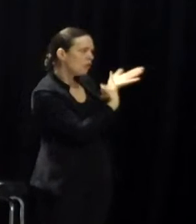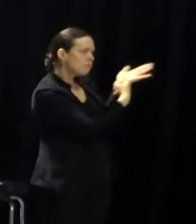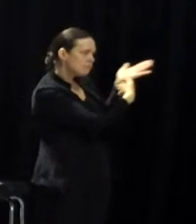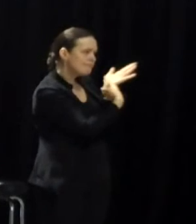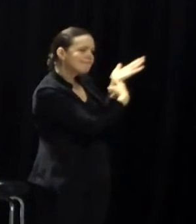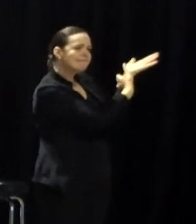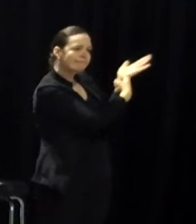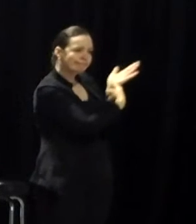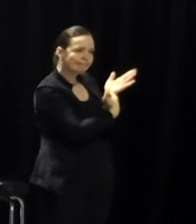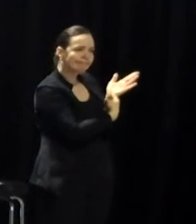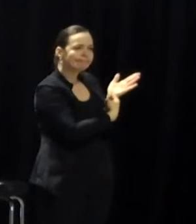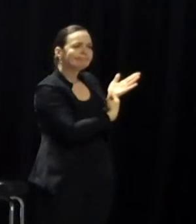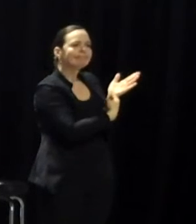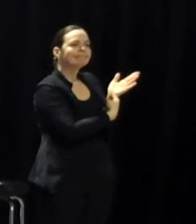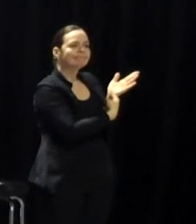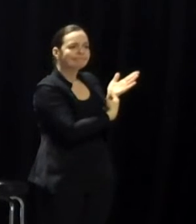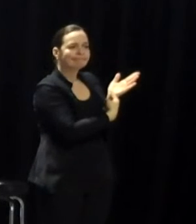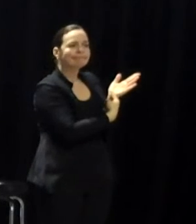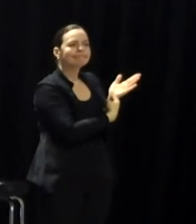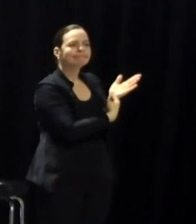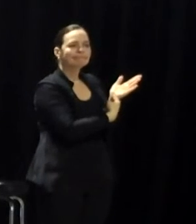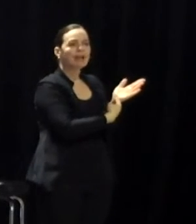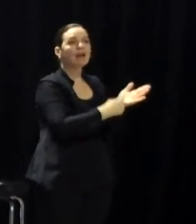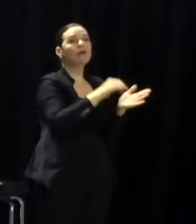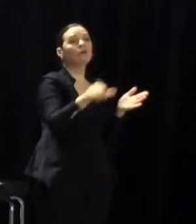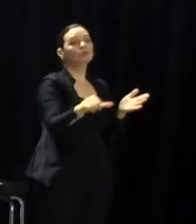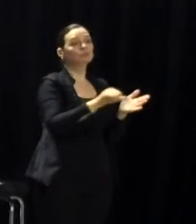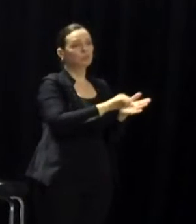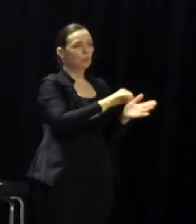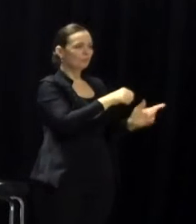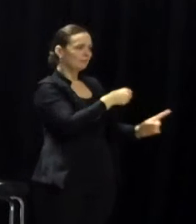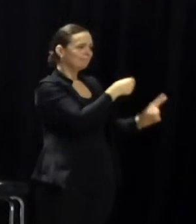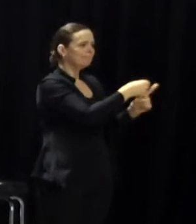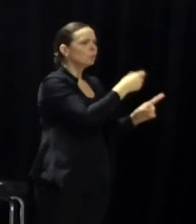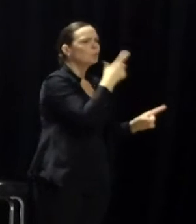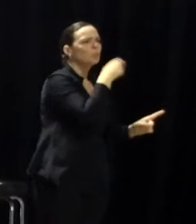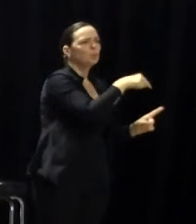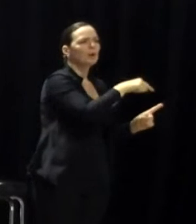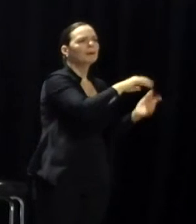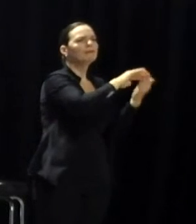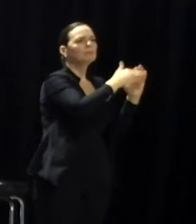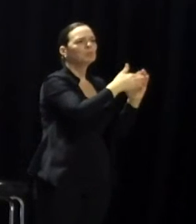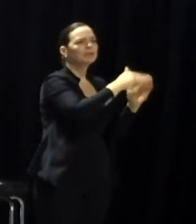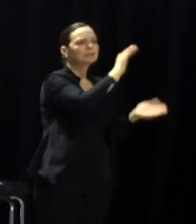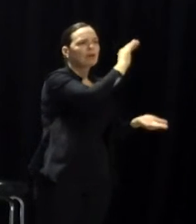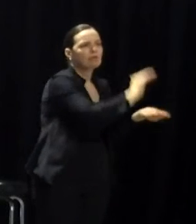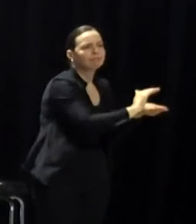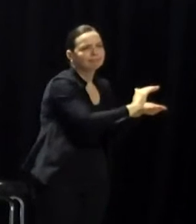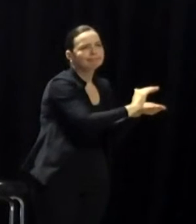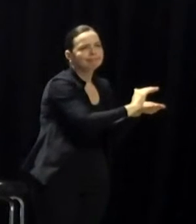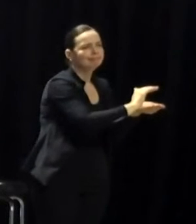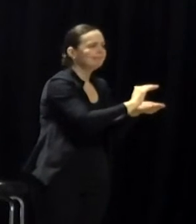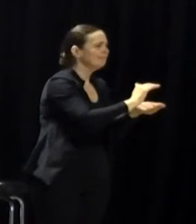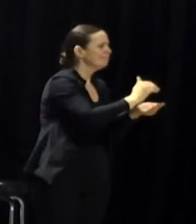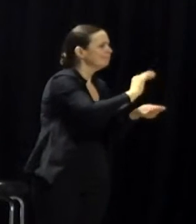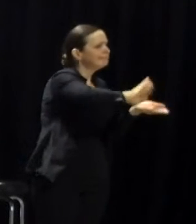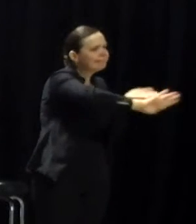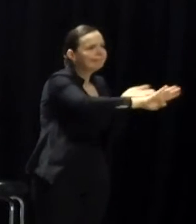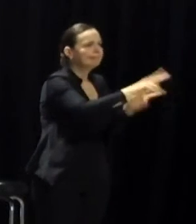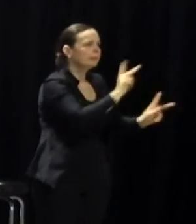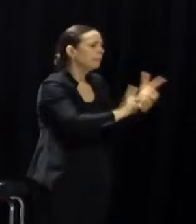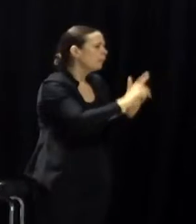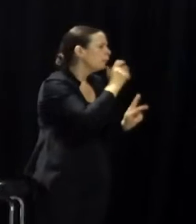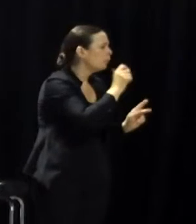there'll be more meat on the bones of those plans as this process plays out. But I think just to reiterate